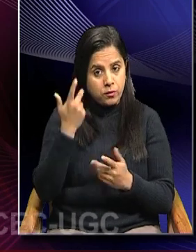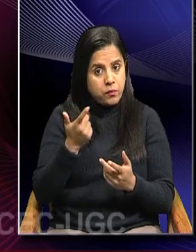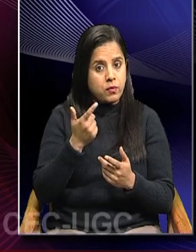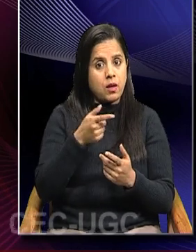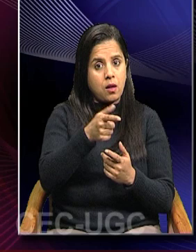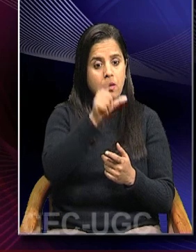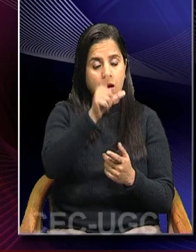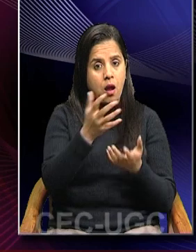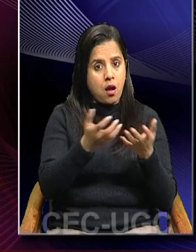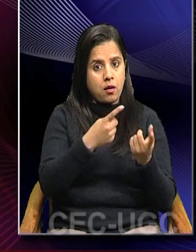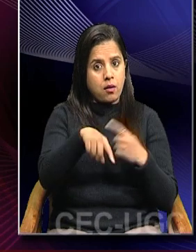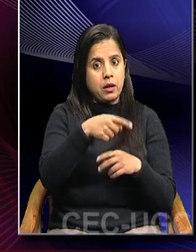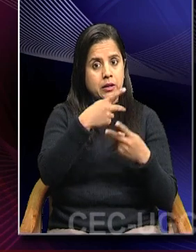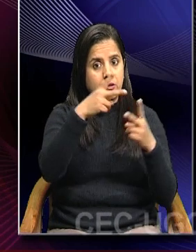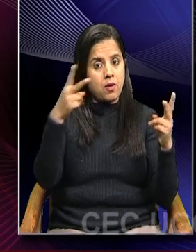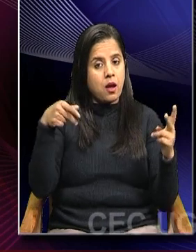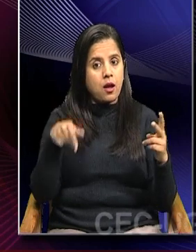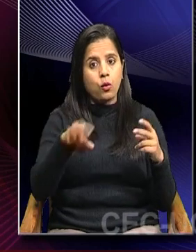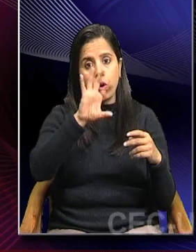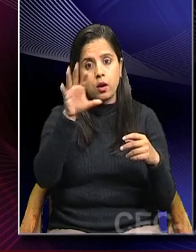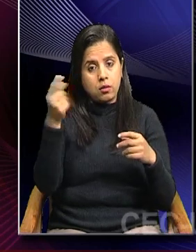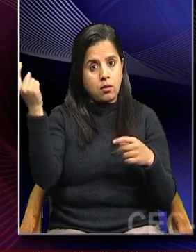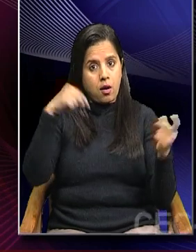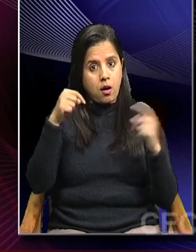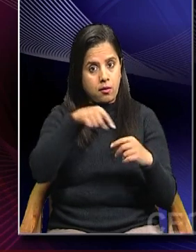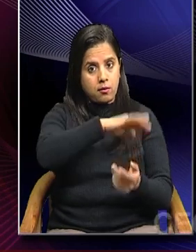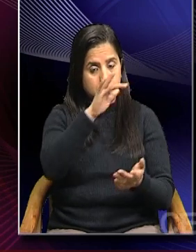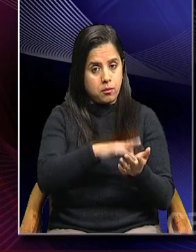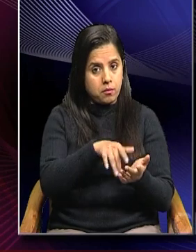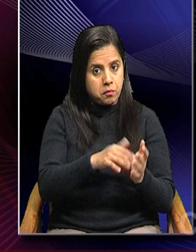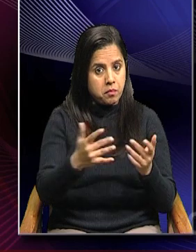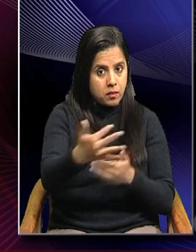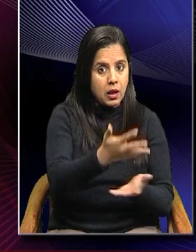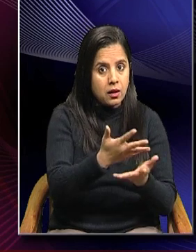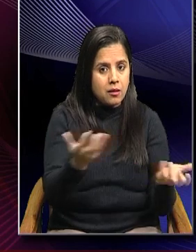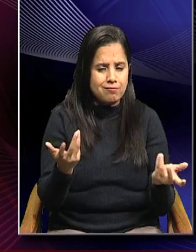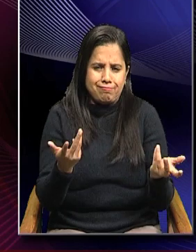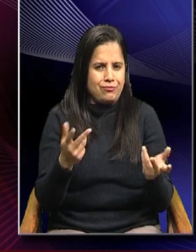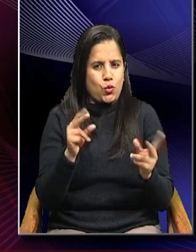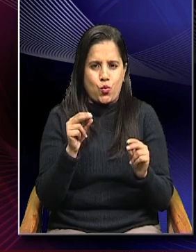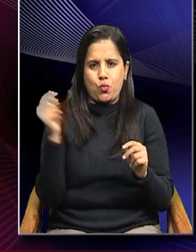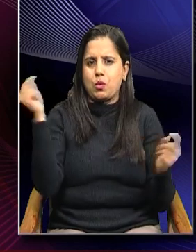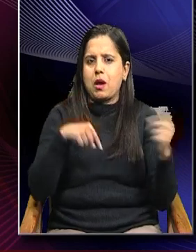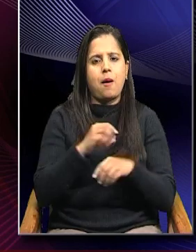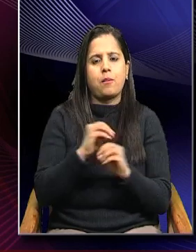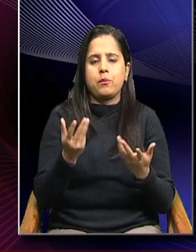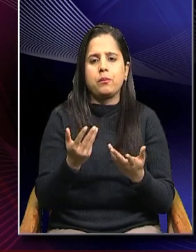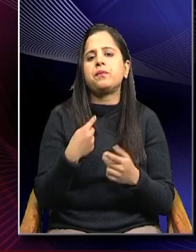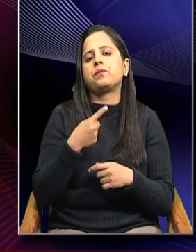customers from different parts of the country, they would come to that place to collect the product? Of course not. So we